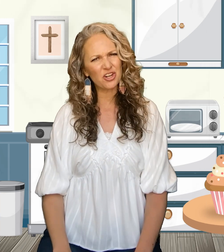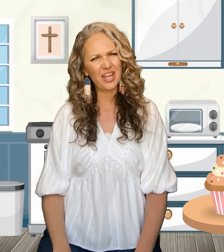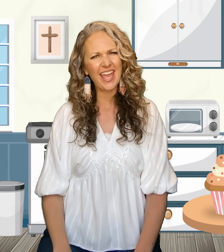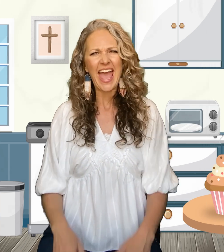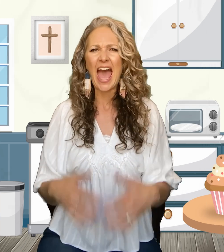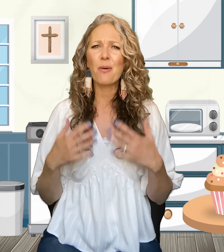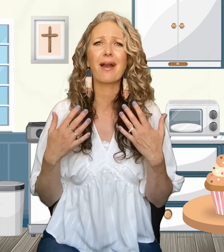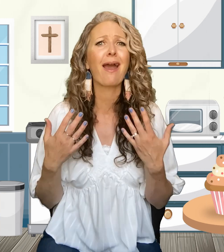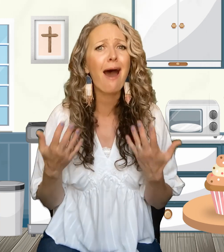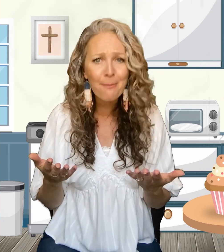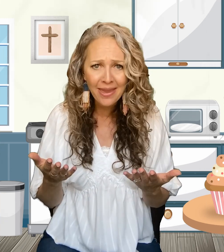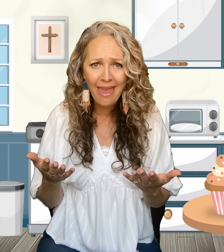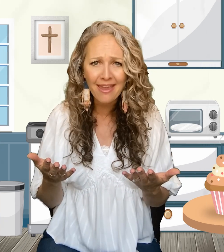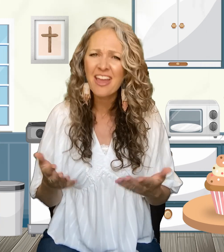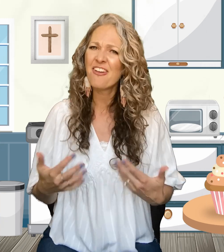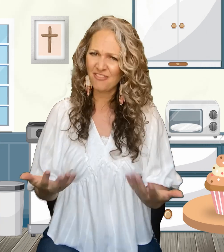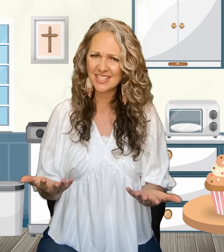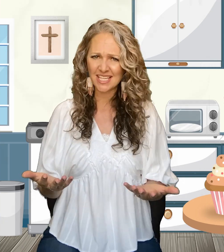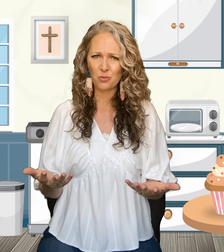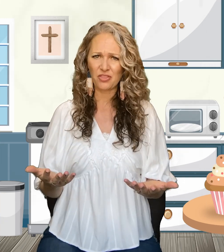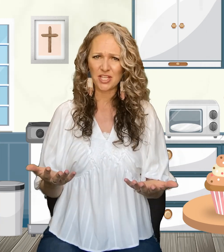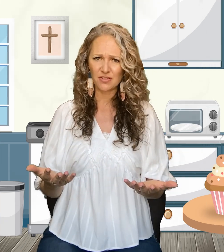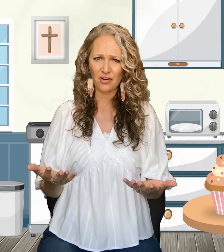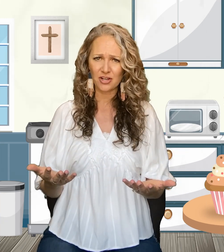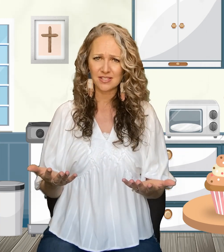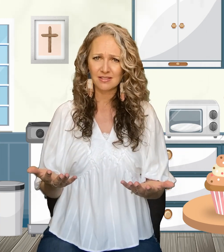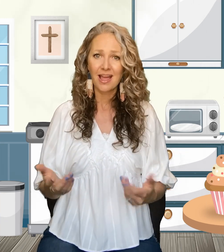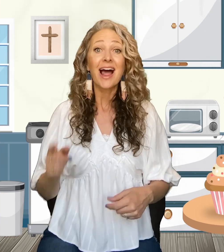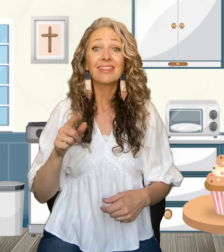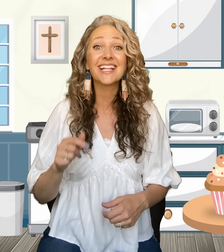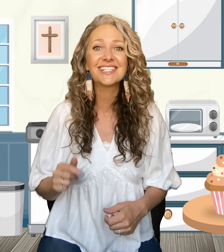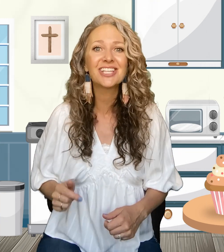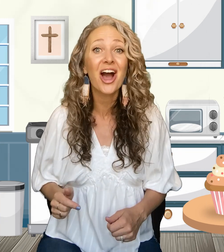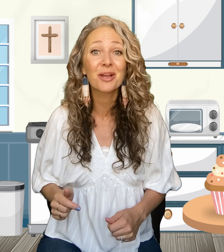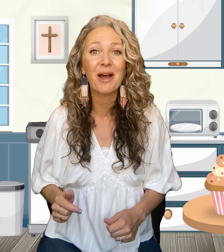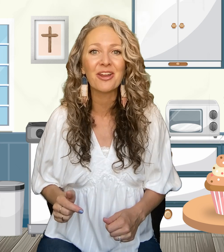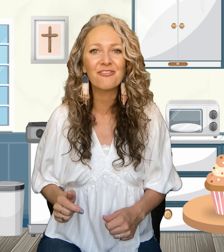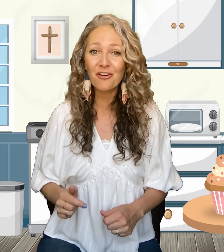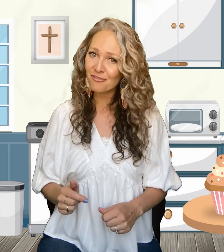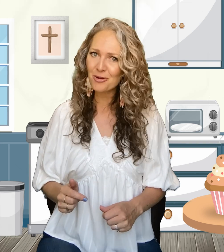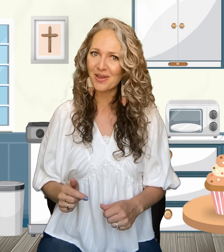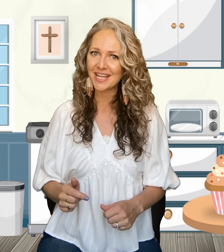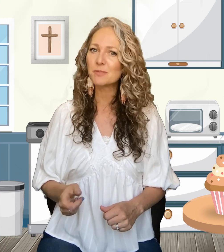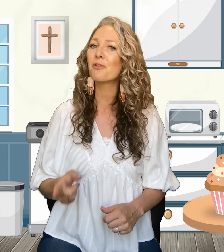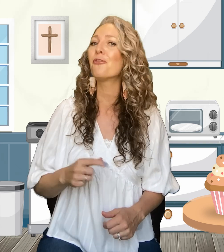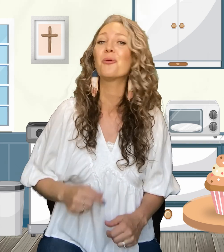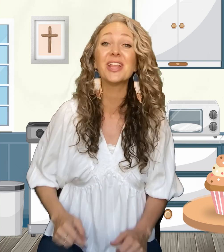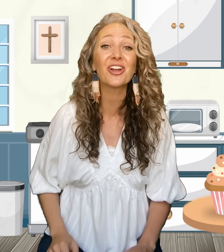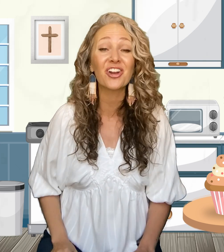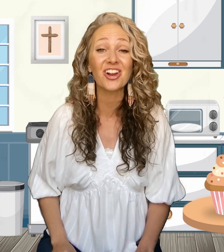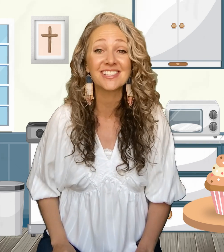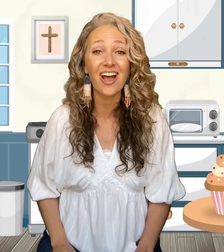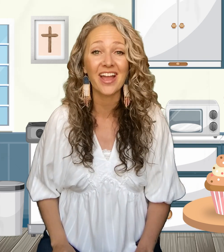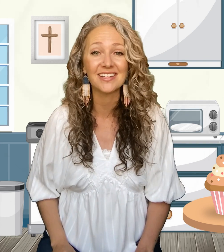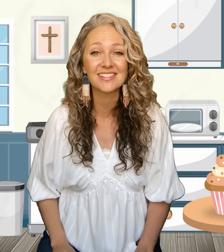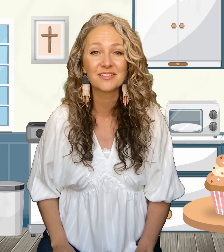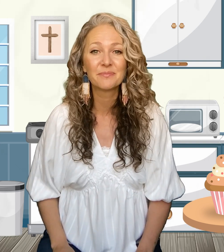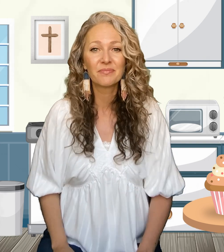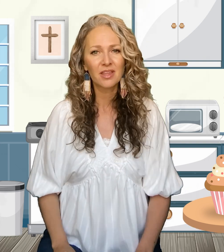wondering how a cupcake fits in with this verse. Let's talk about it for a few minutes before we learn our signs.